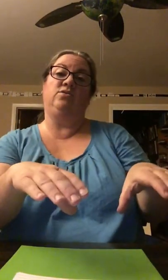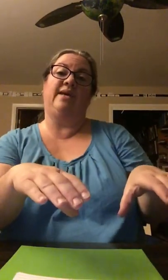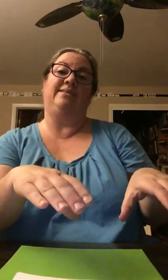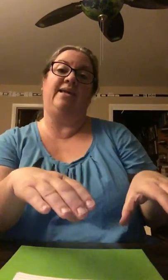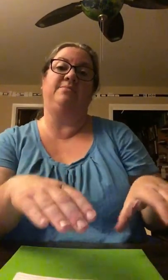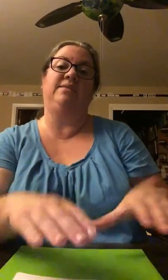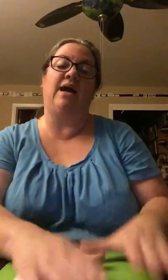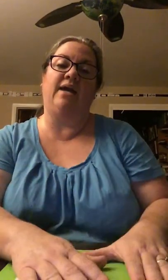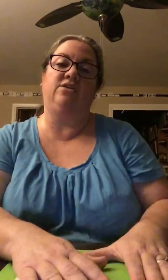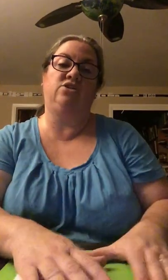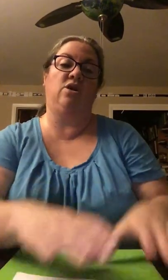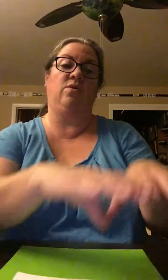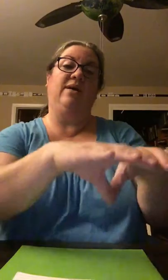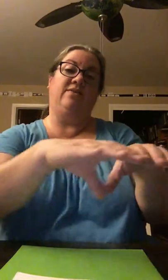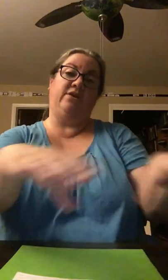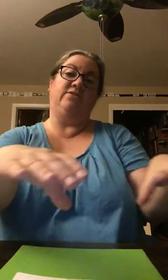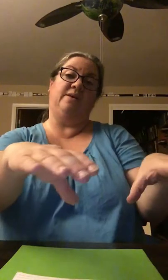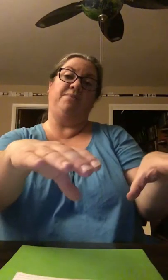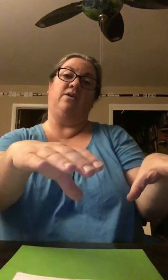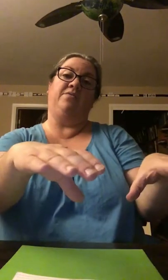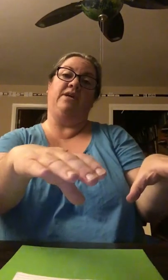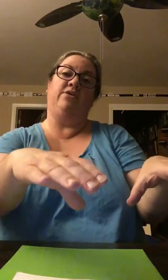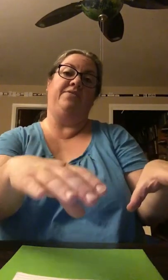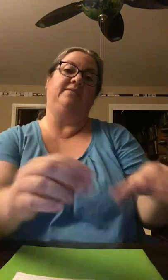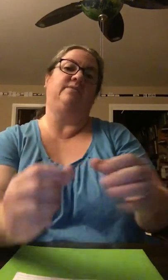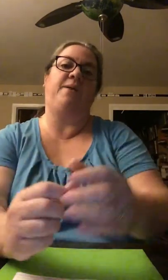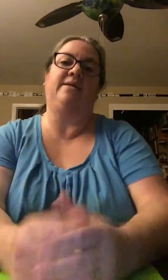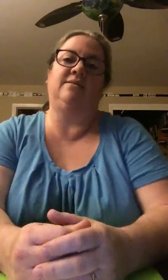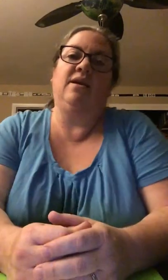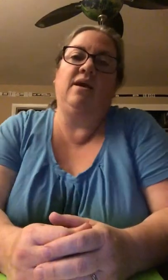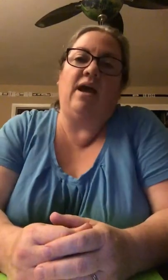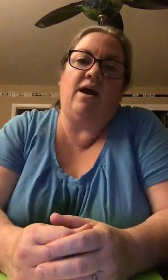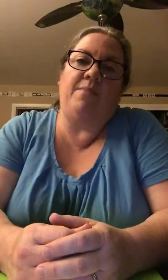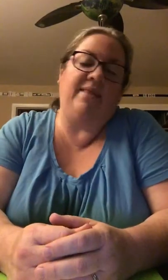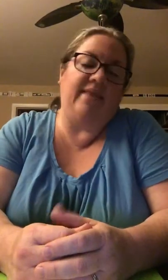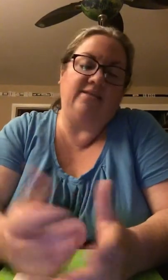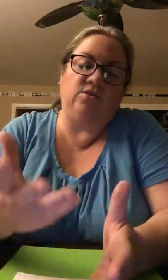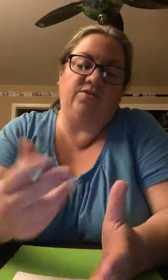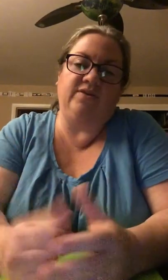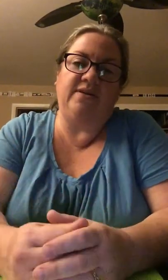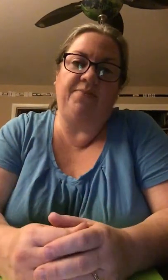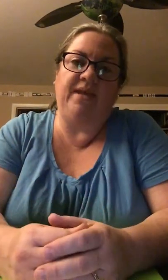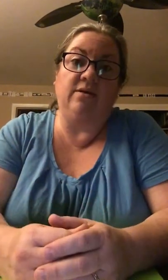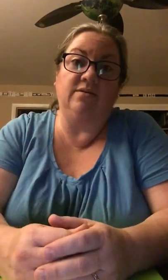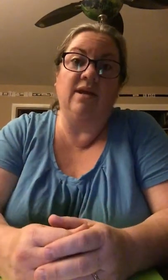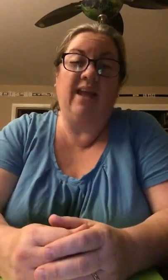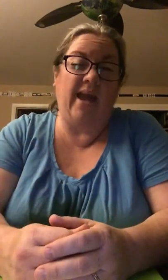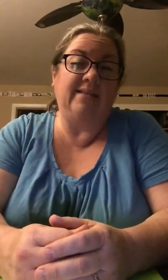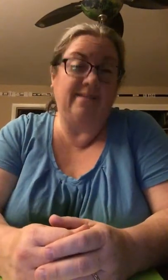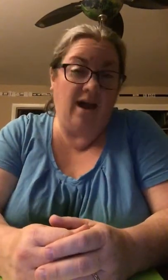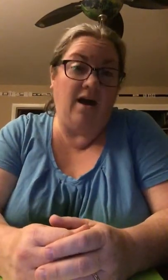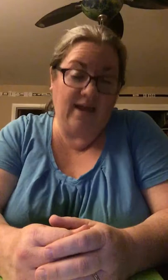that same sign to show there's something over here in this space and that's used for something else, and it's not a